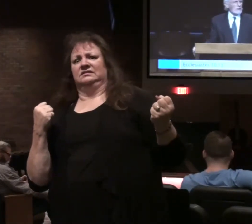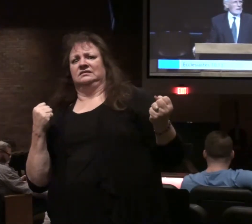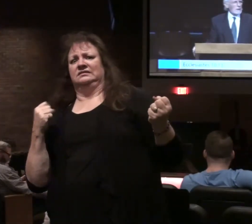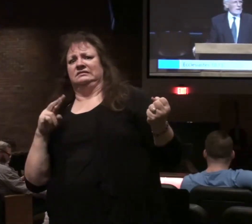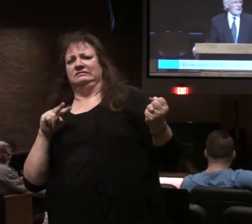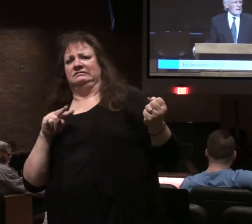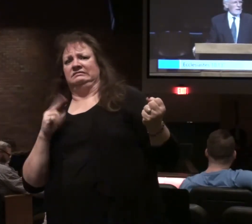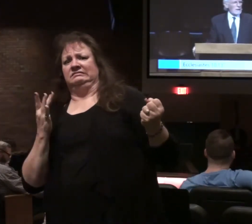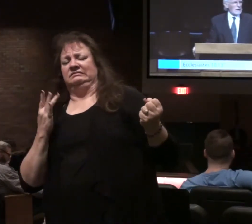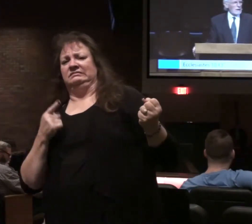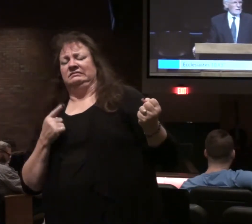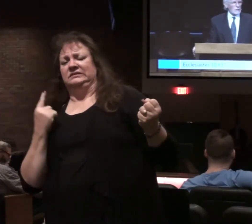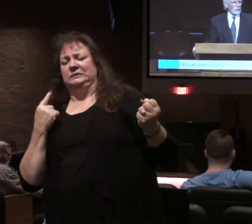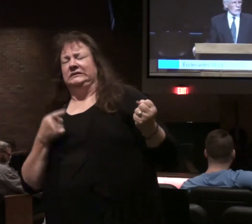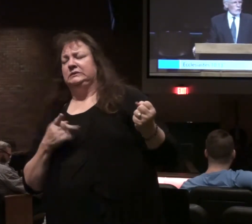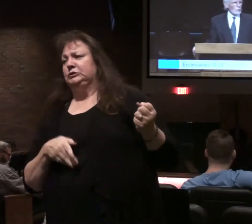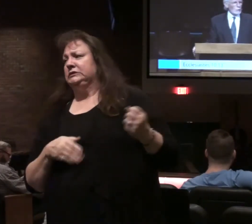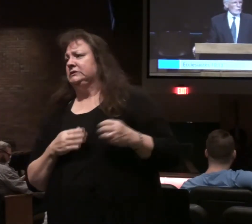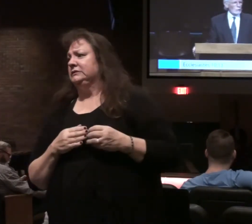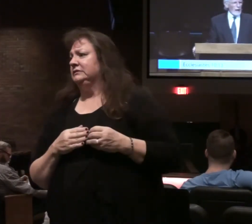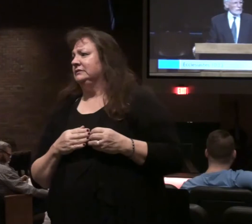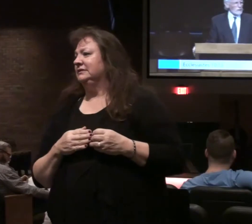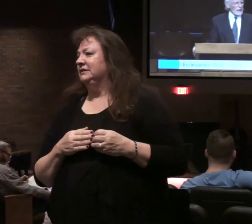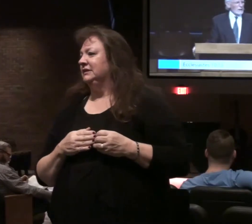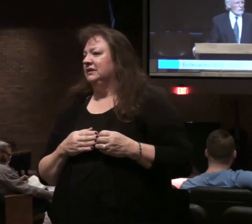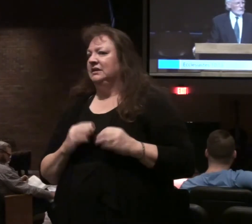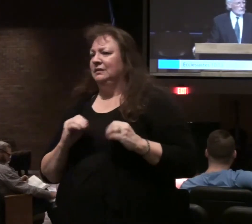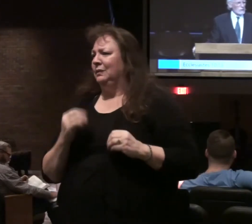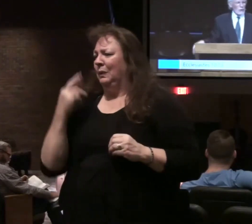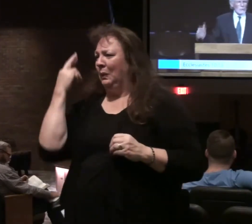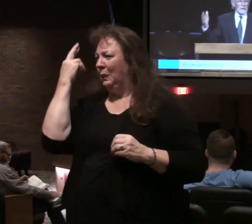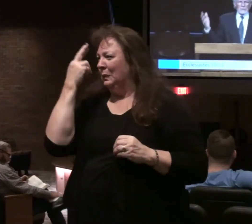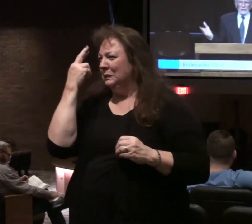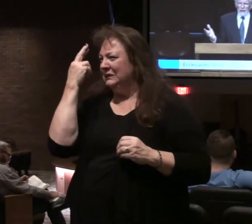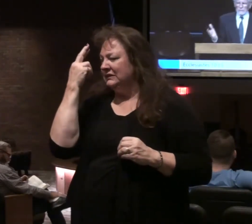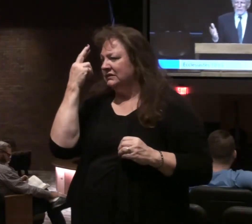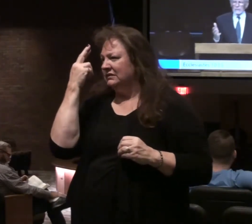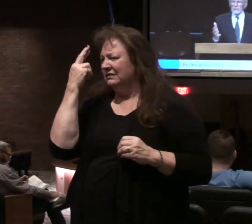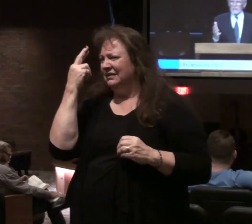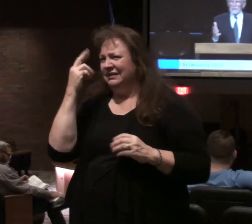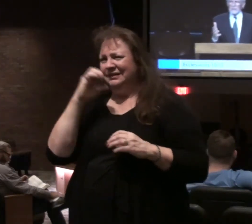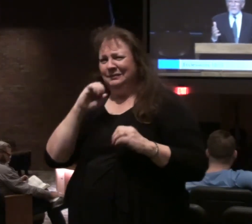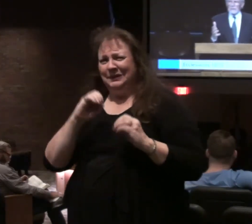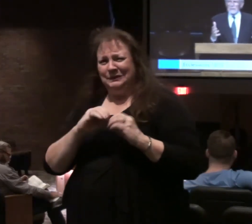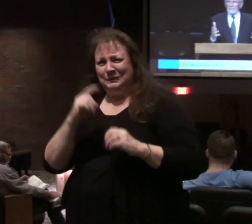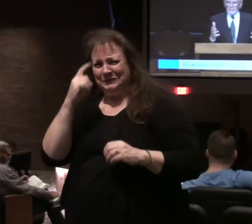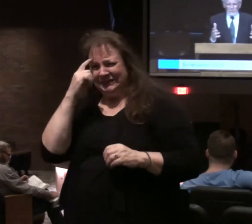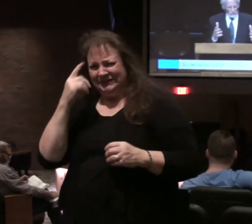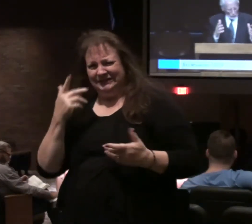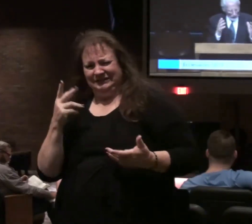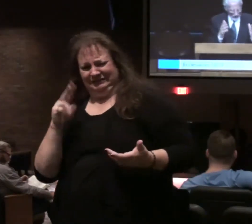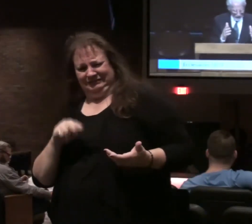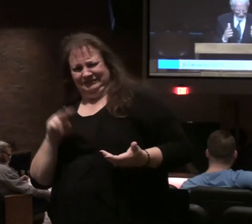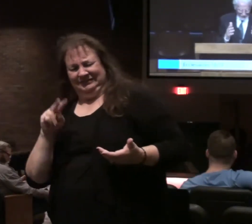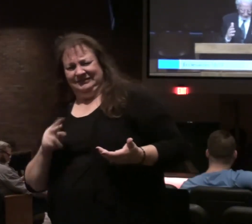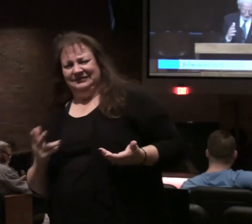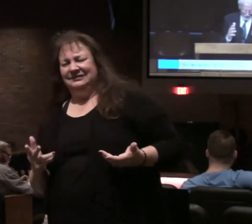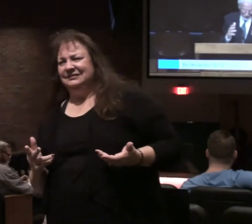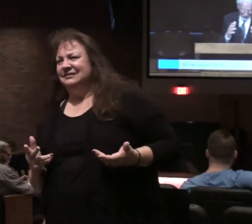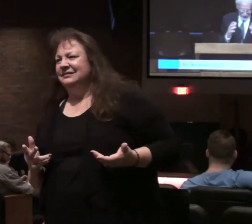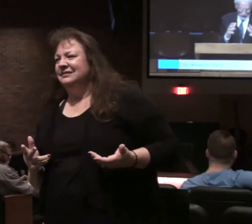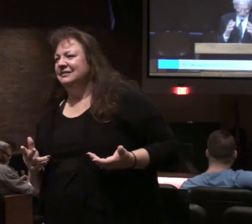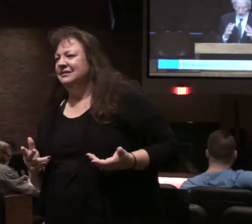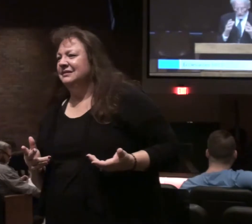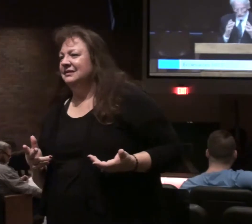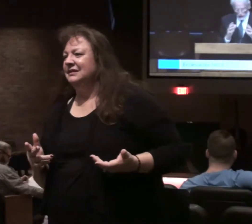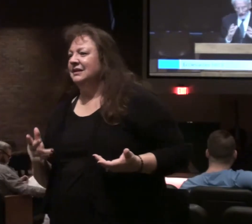crazy. There's no rationale. This is totally illogical. This is why